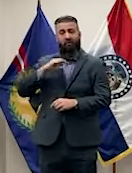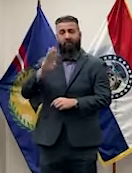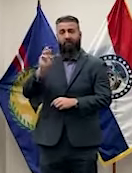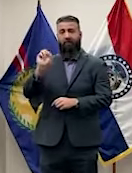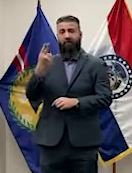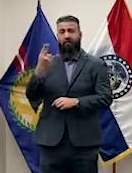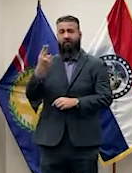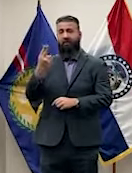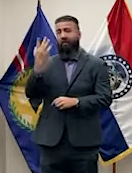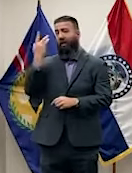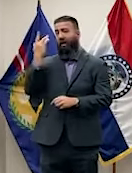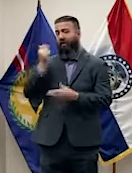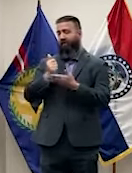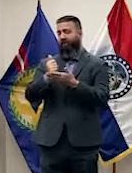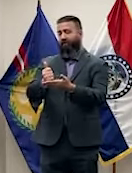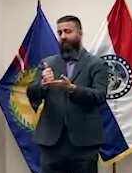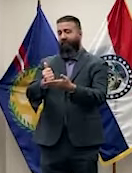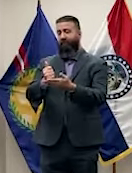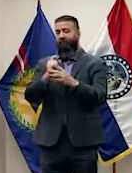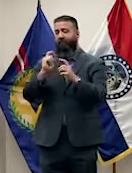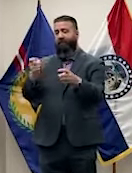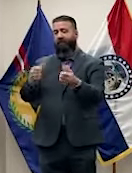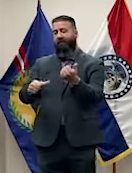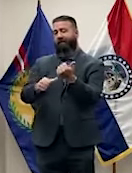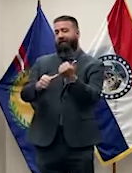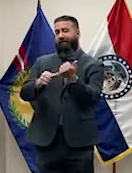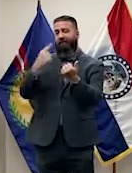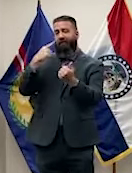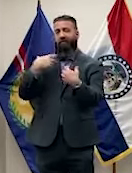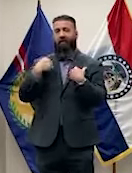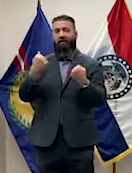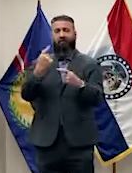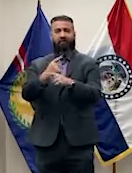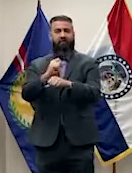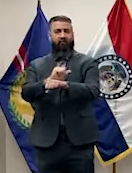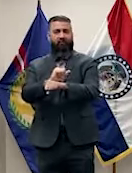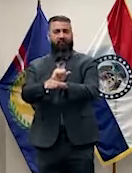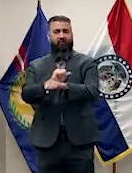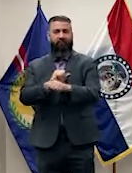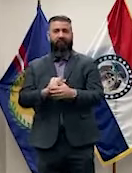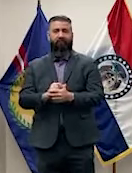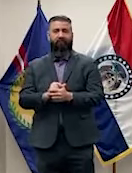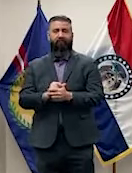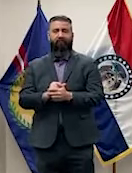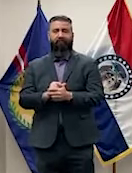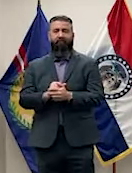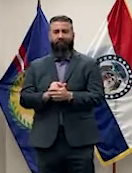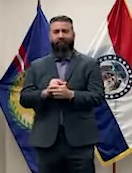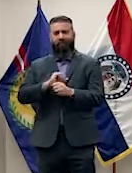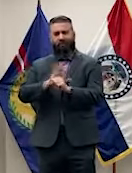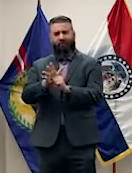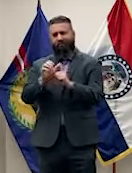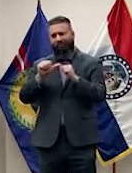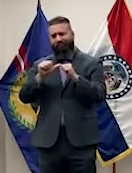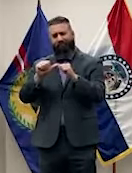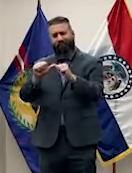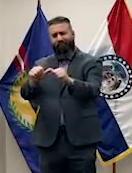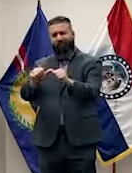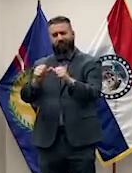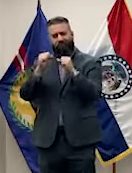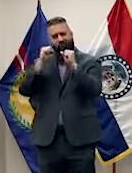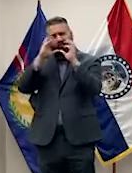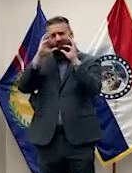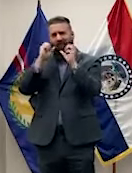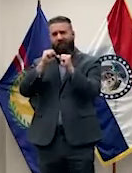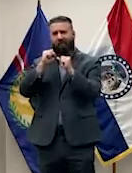workers this assistance. The persistence of the virus has been surprising for most of us. With each surge comes an